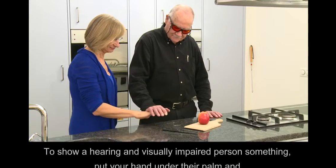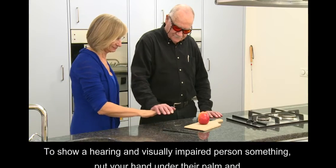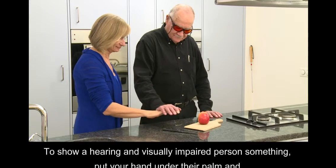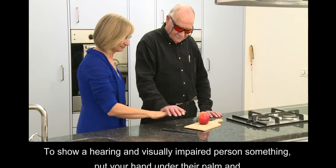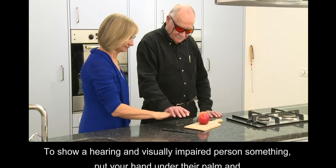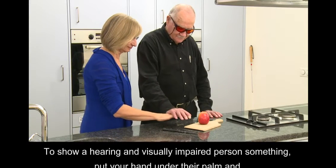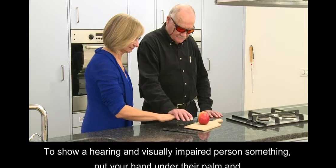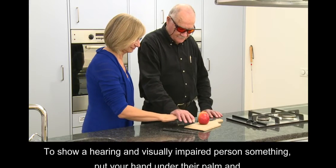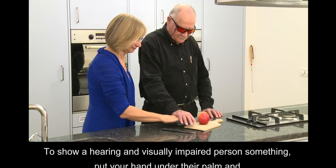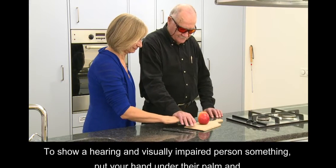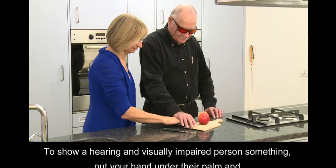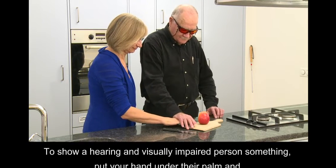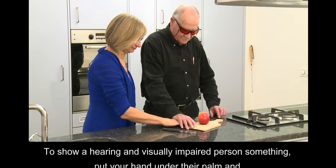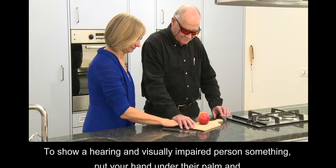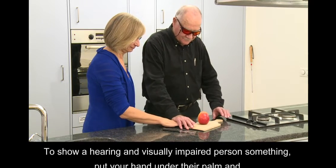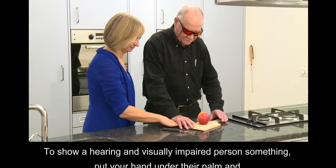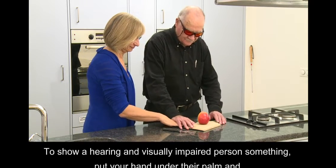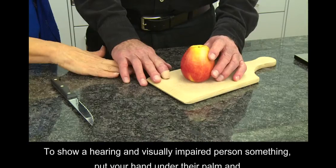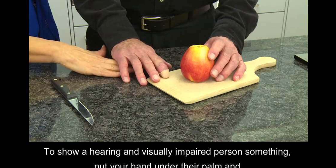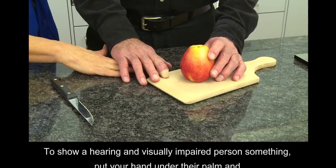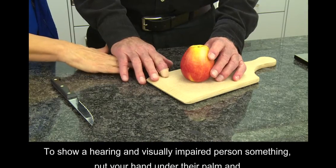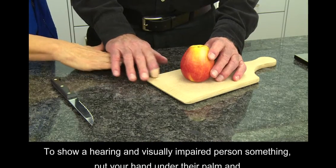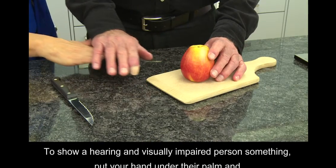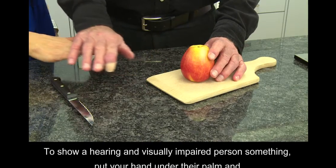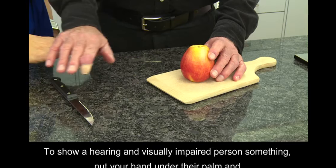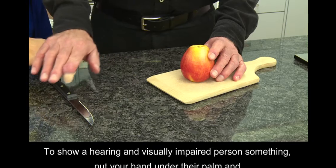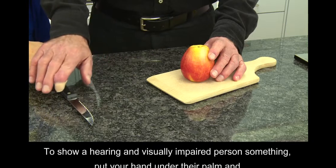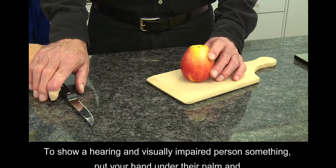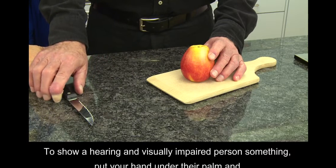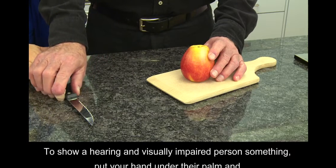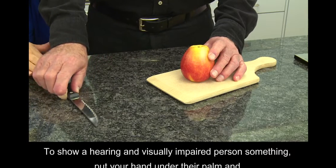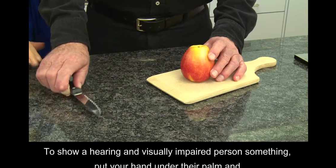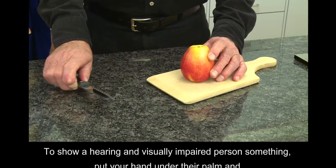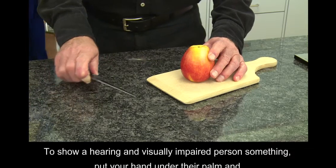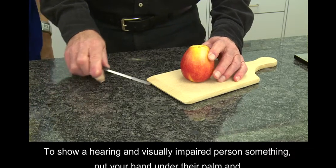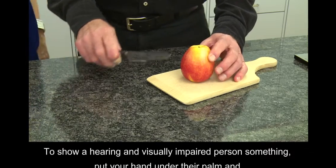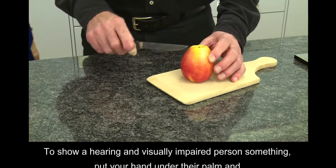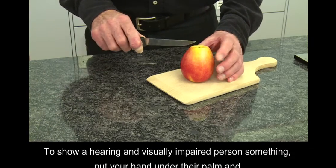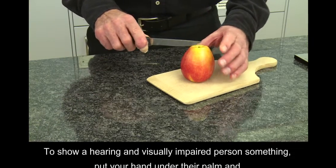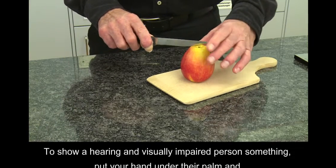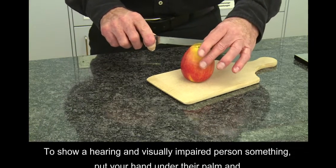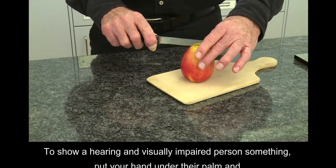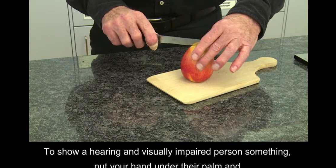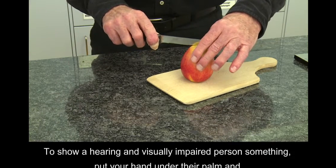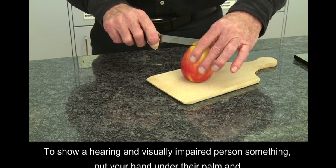To show a hearing and visually impaired person something, put your hand under their palm and guide their hand towards the